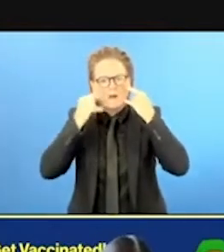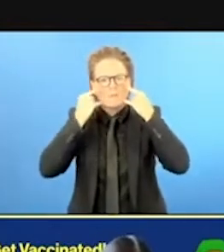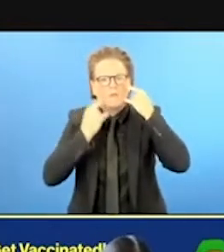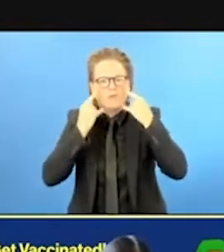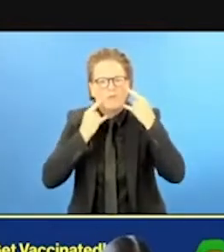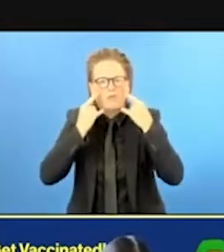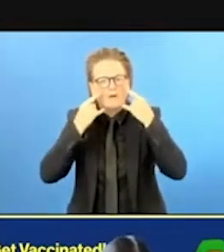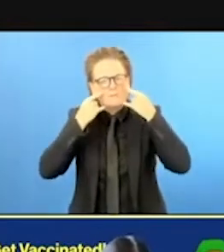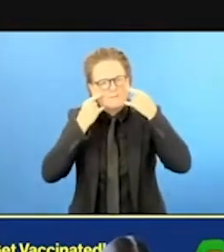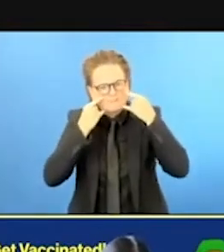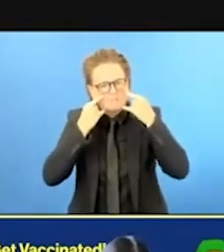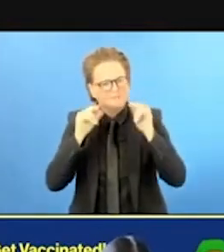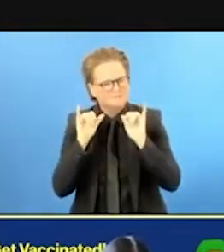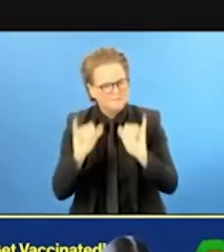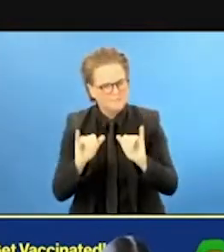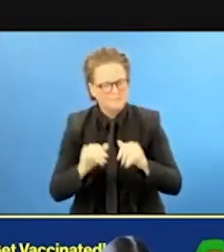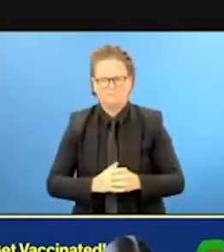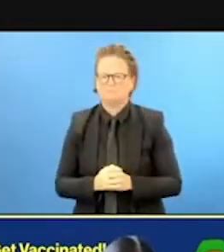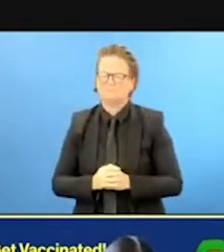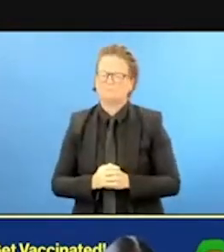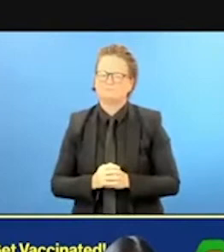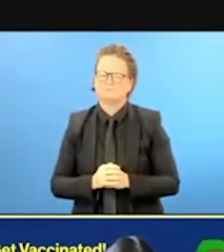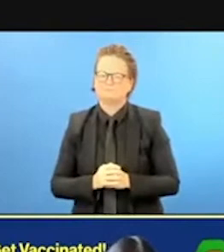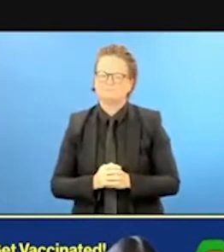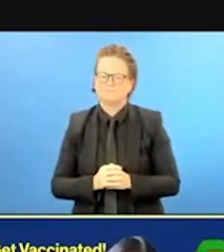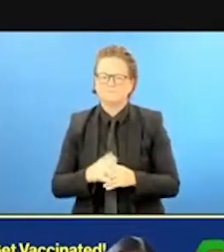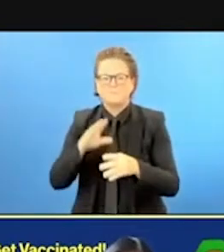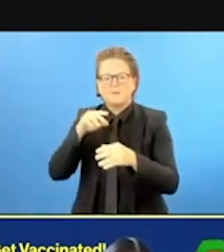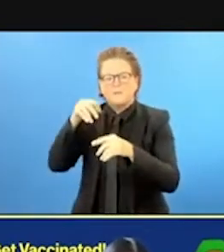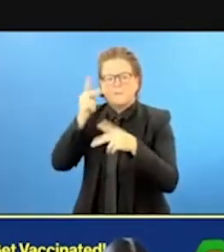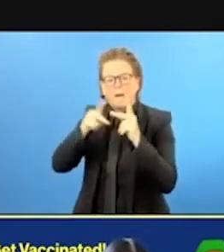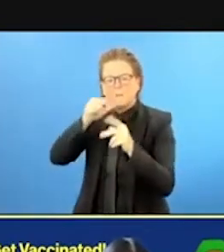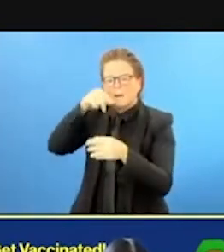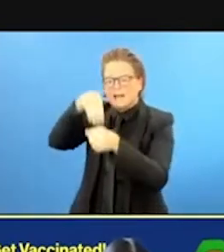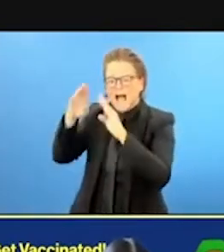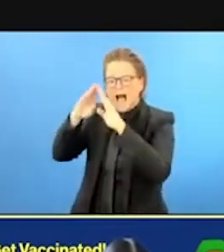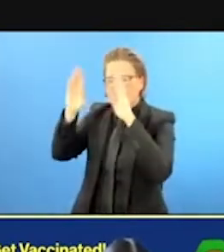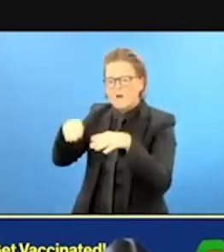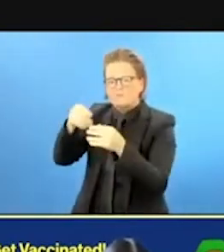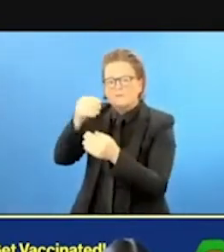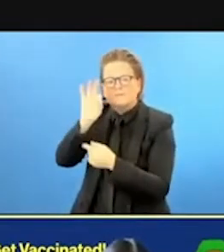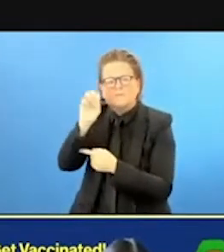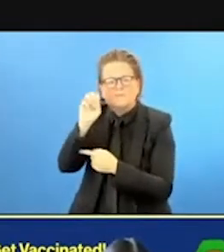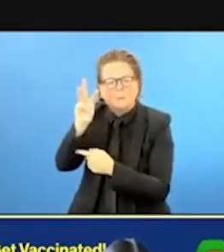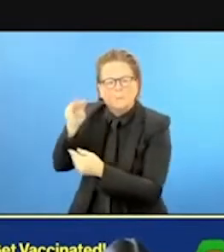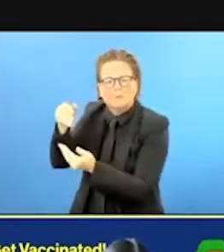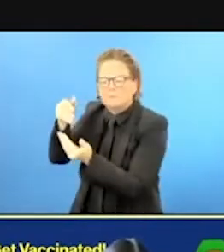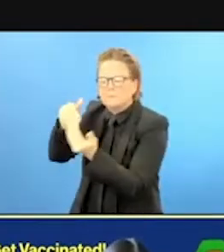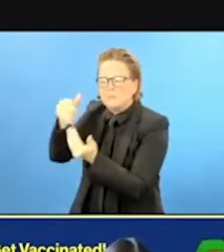gatherings. Next slide, please. So let's talk a little bit about vaccine distribution. Next